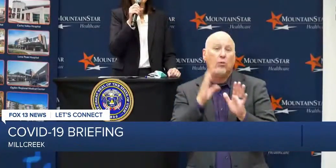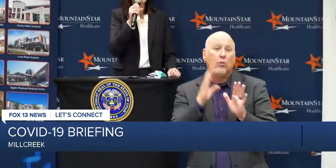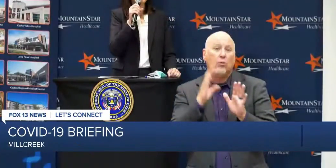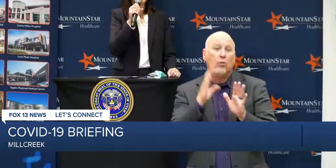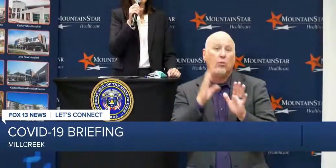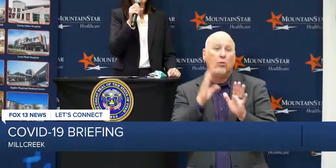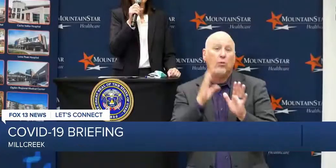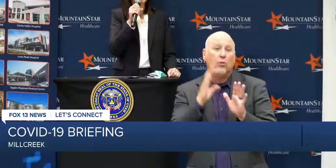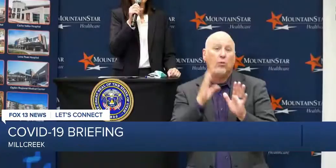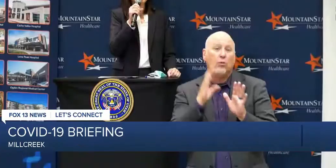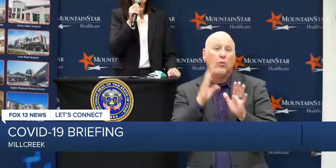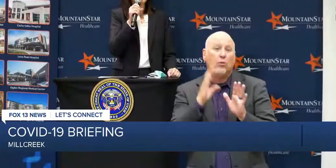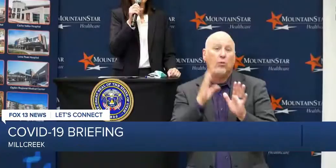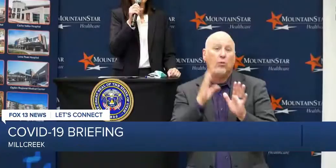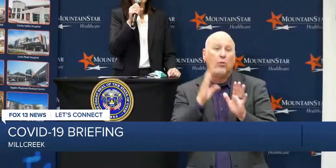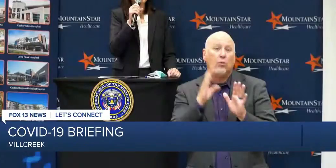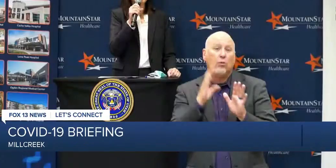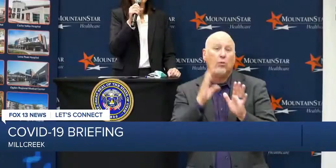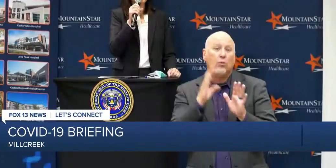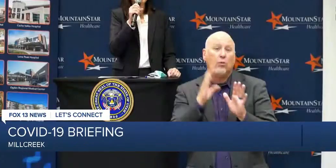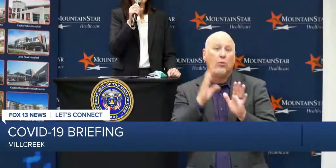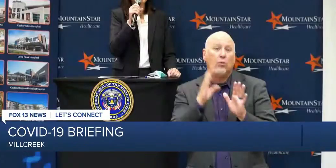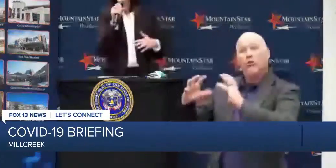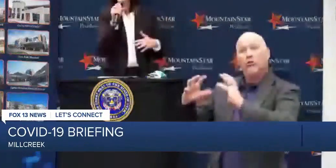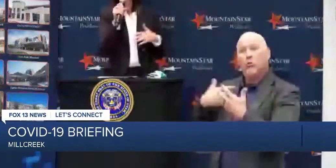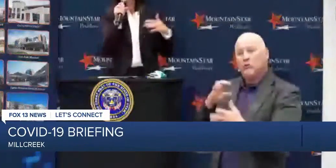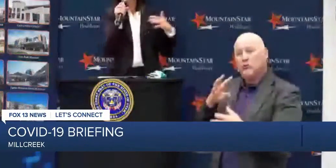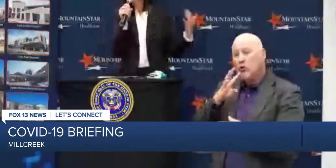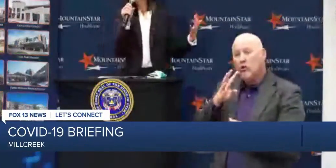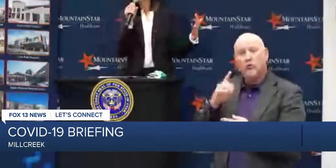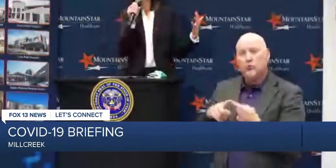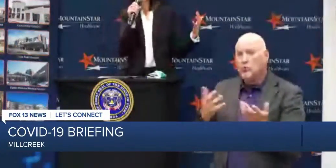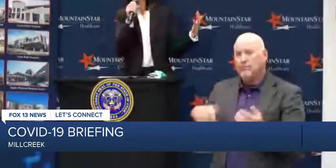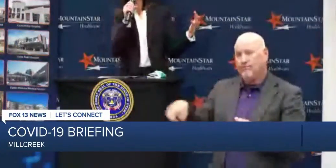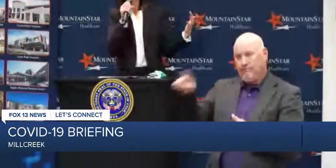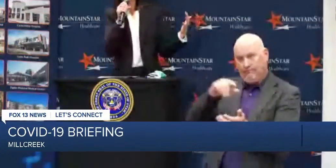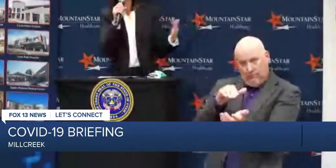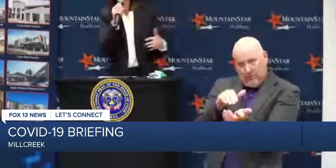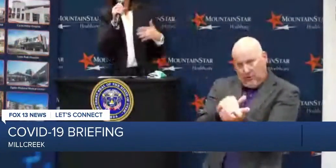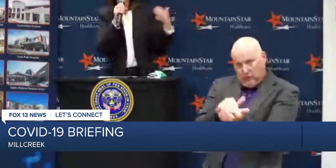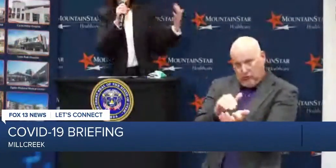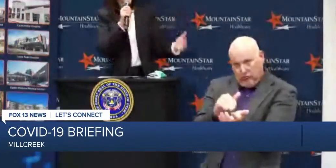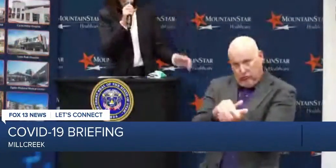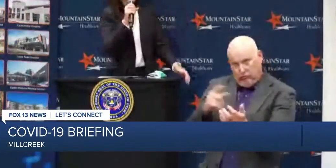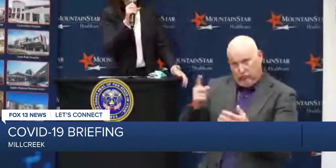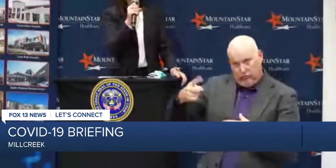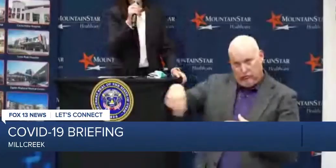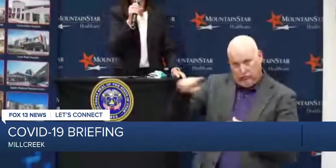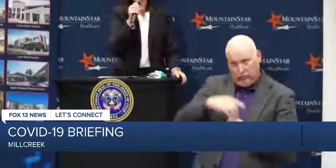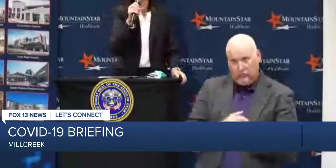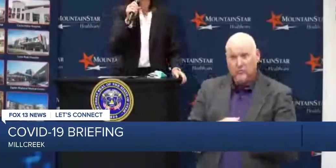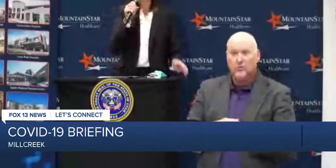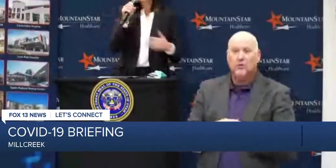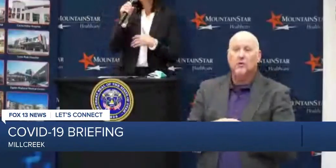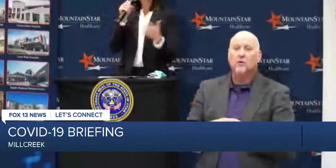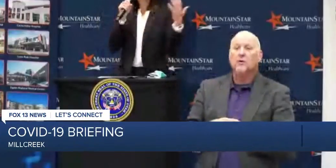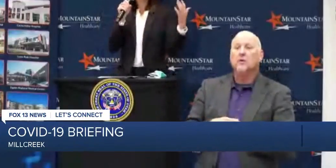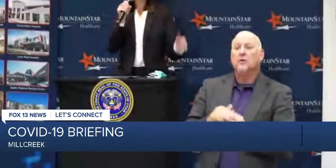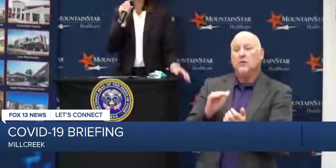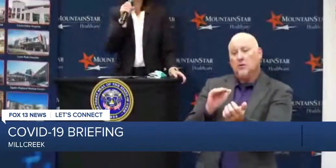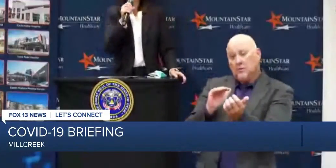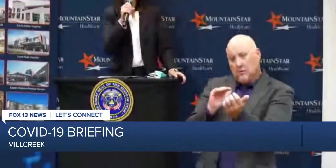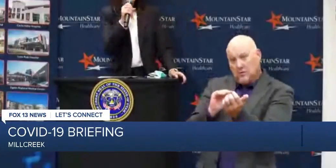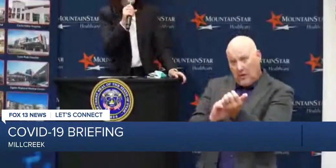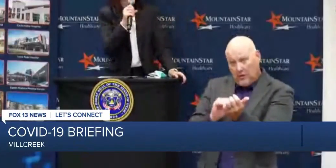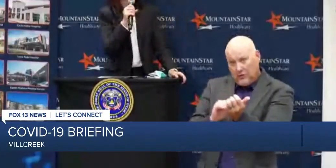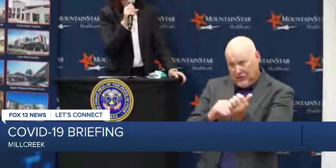likely people to be able to change someone's mind, to be able to get those who haven't been vaccinated to become vaccinated. Us standing